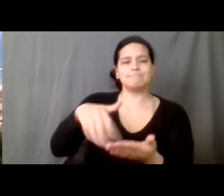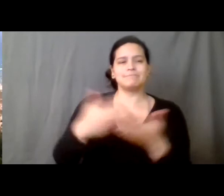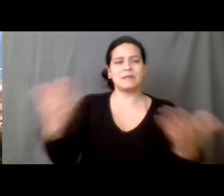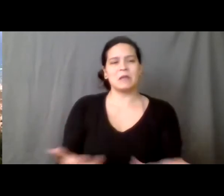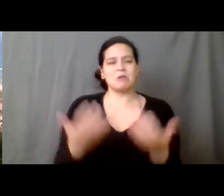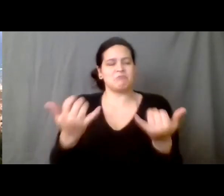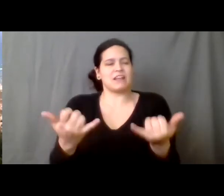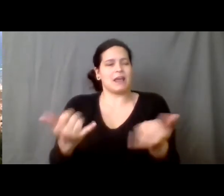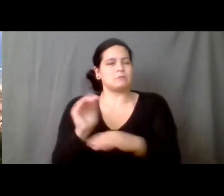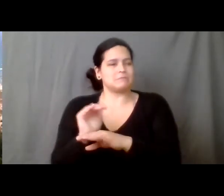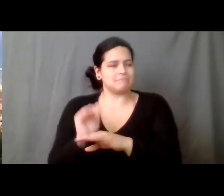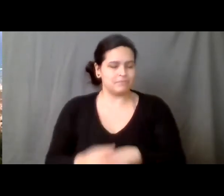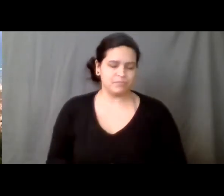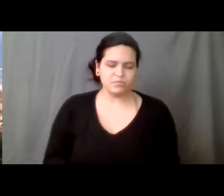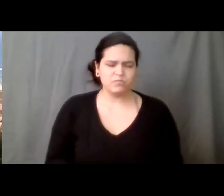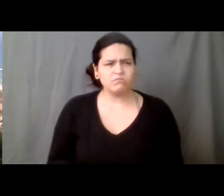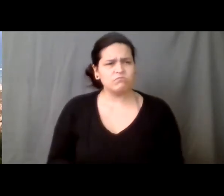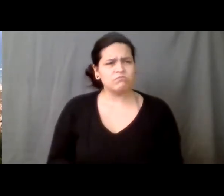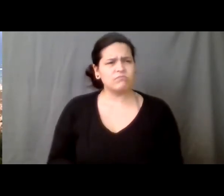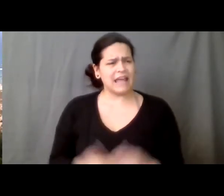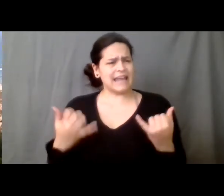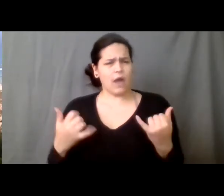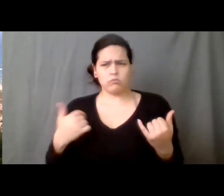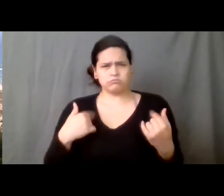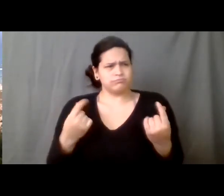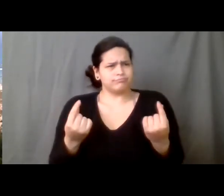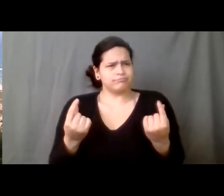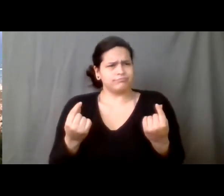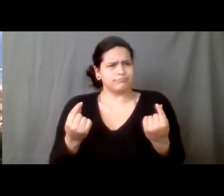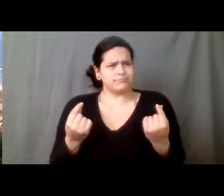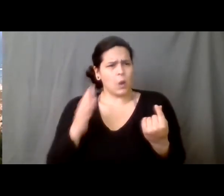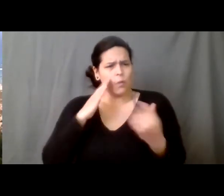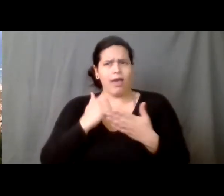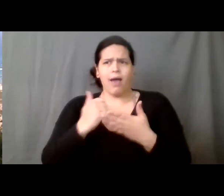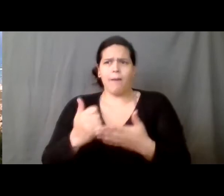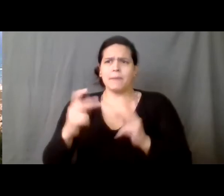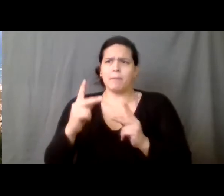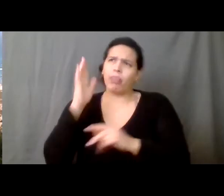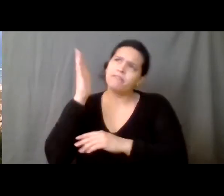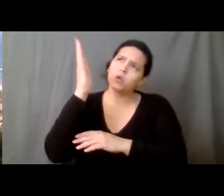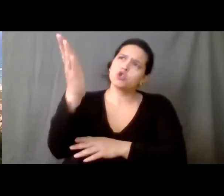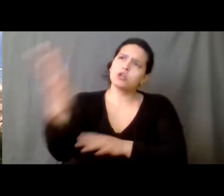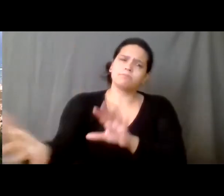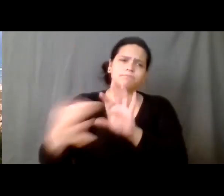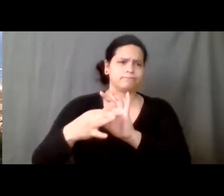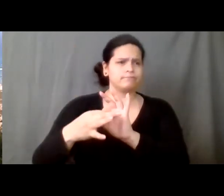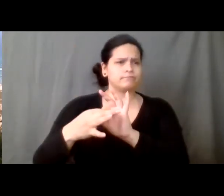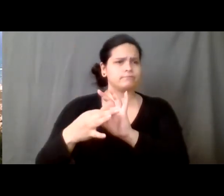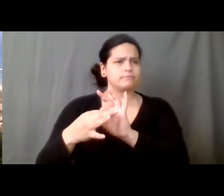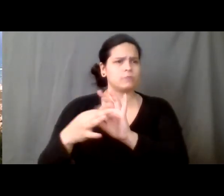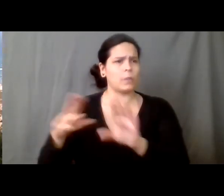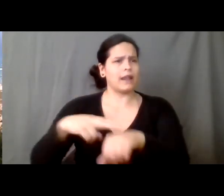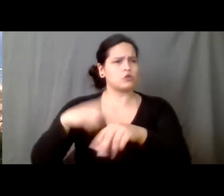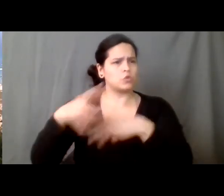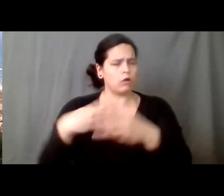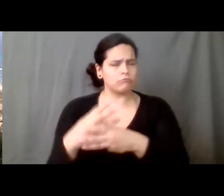what are we doing that's going to get people in the future? So when we think about those things, we're talking about balance. We're